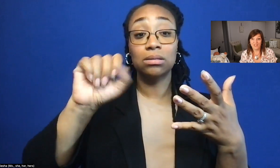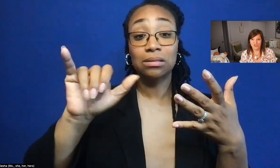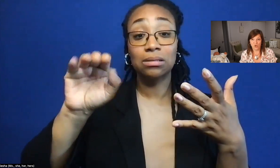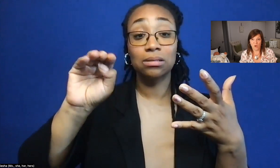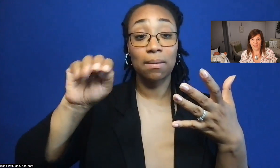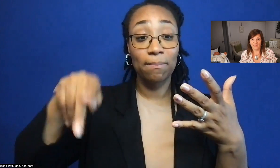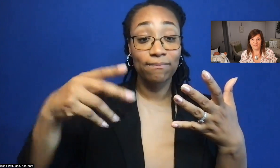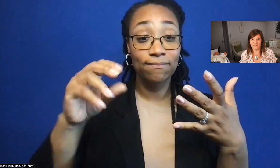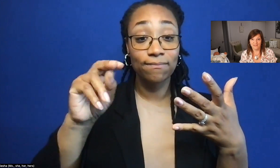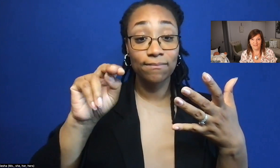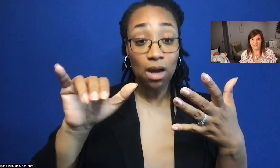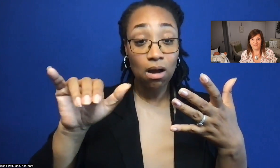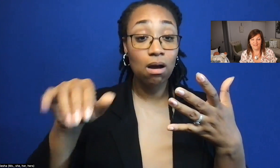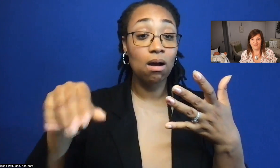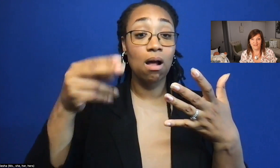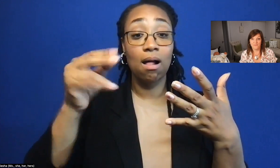Limerick Joy,